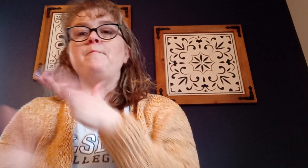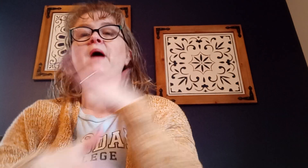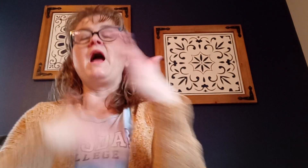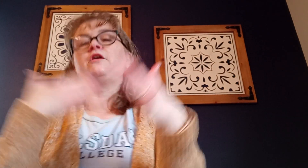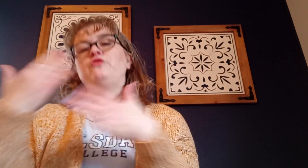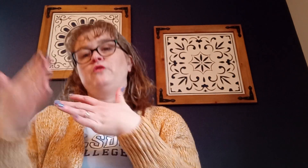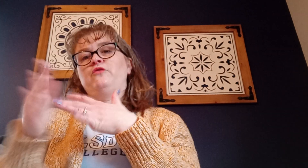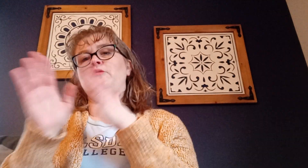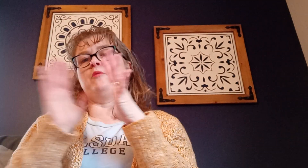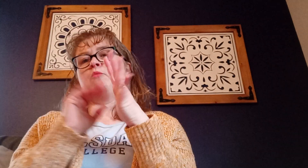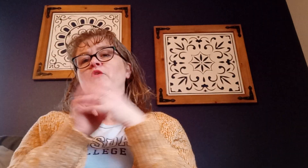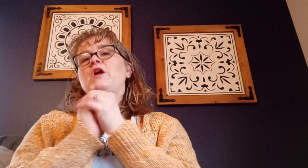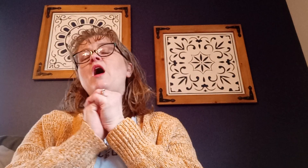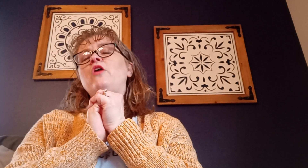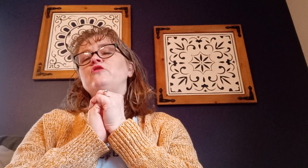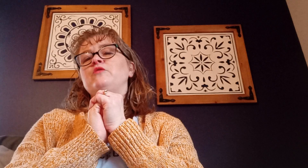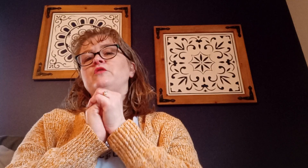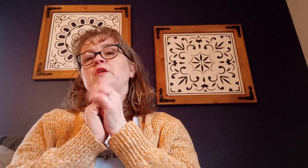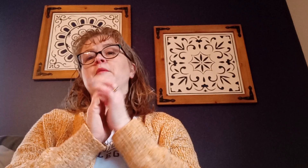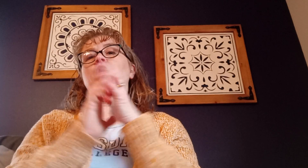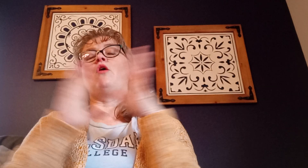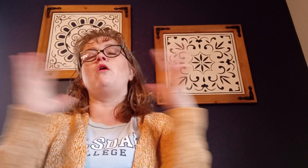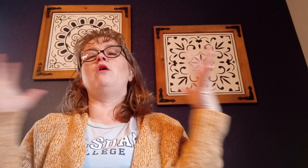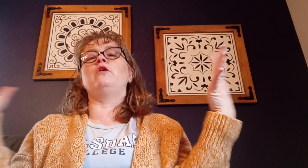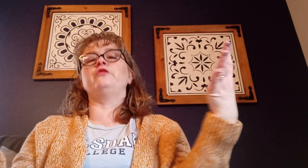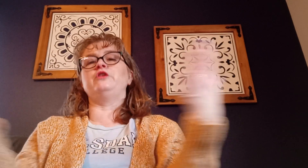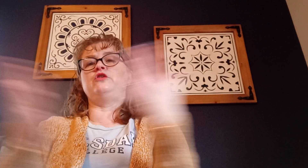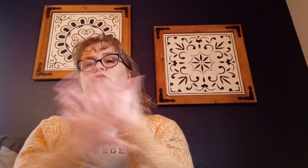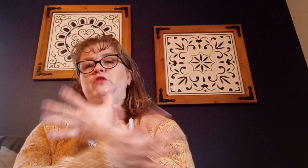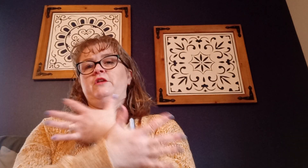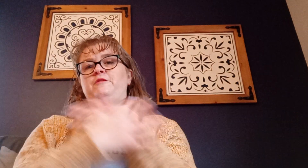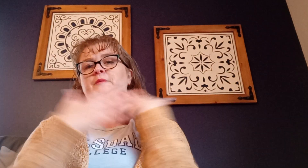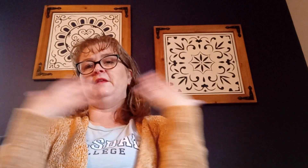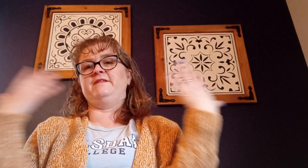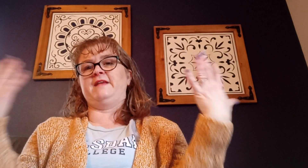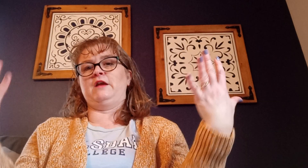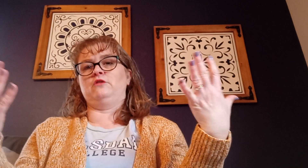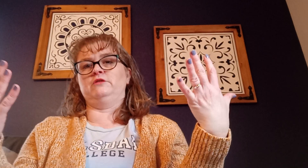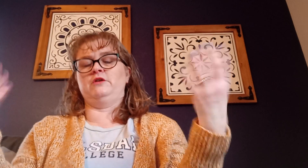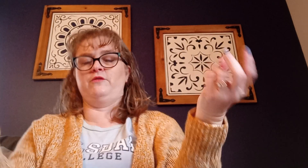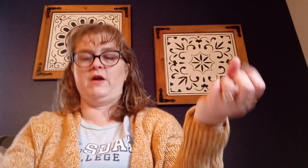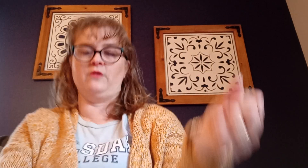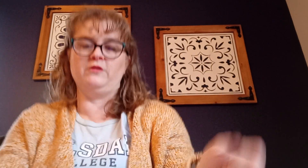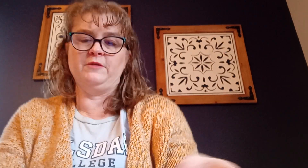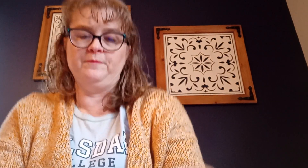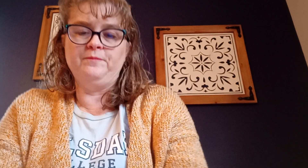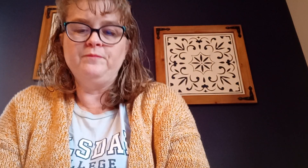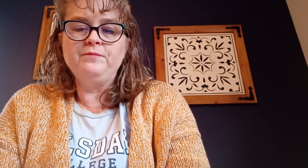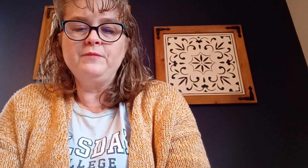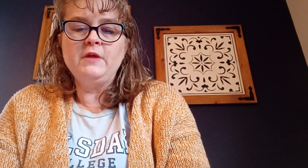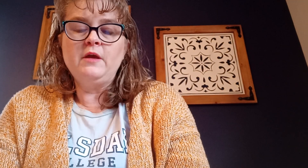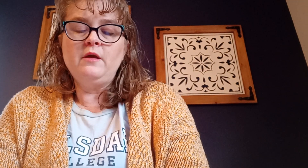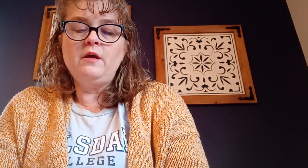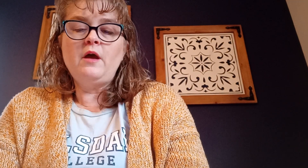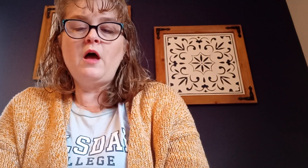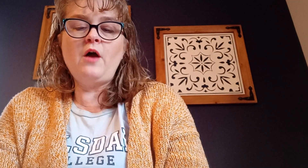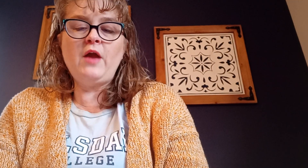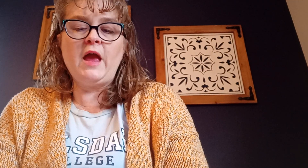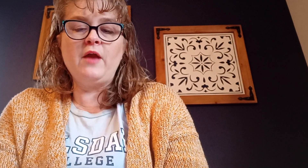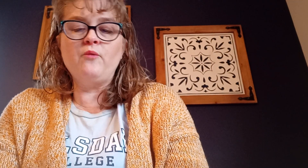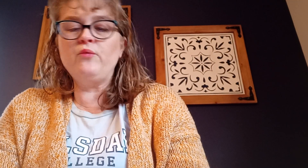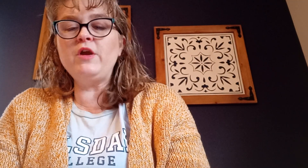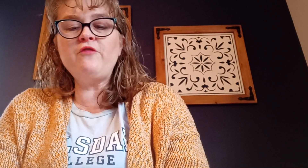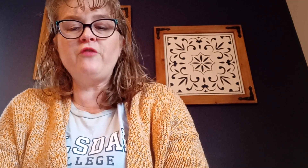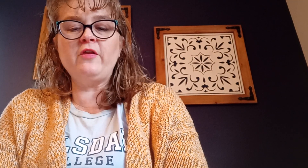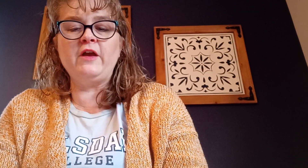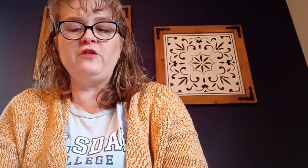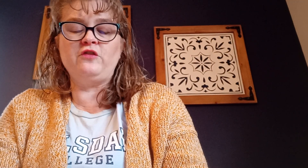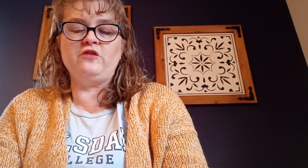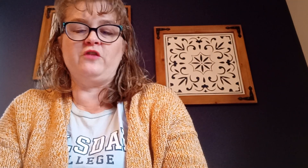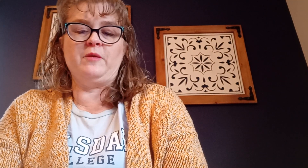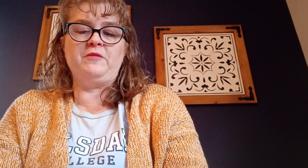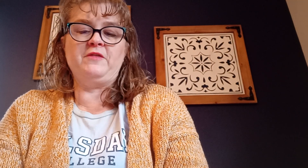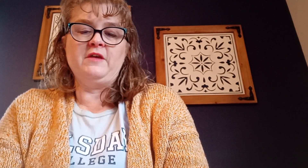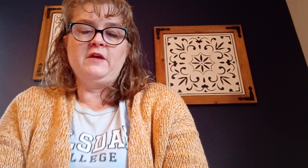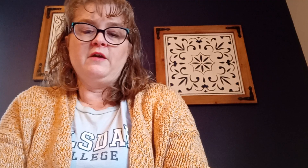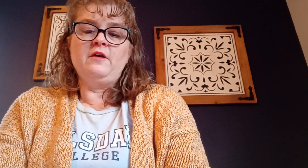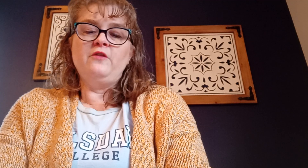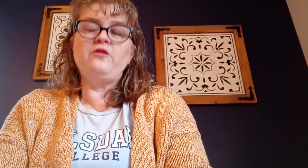back through. So remember in ecology, we're talking about all the nutrients being cycled around. Okay, reef relationships. So